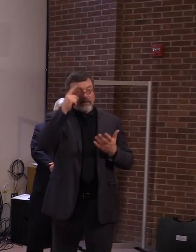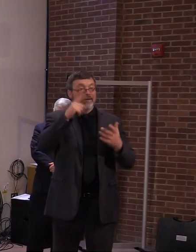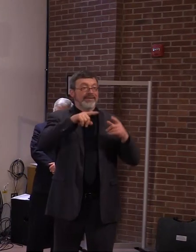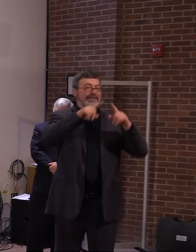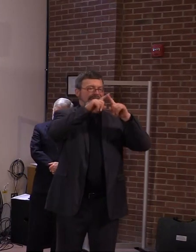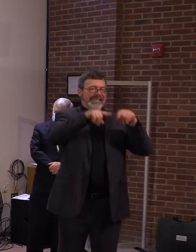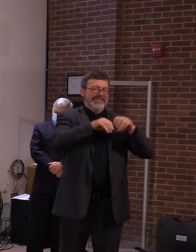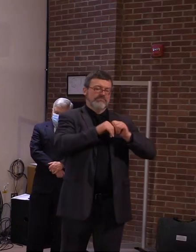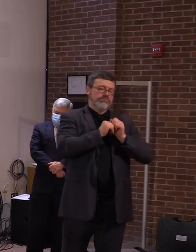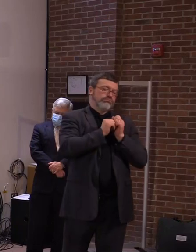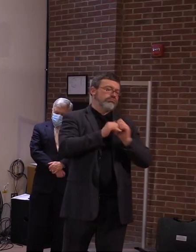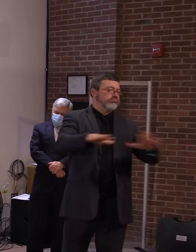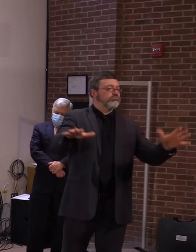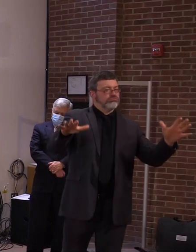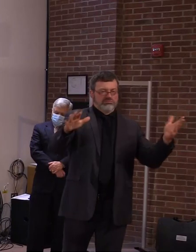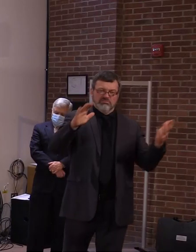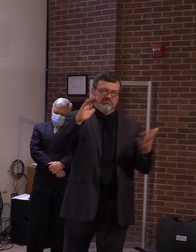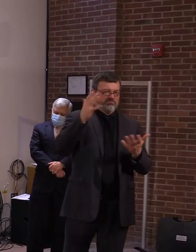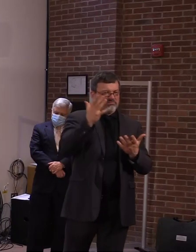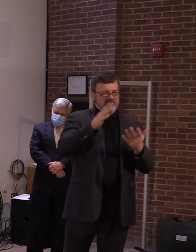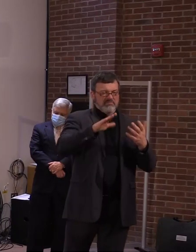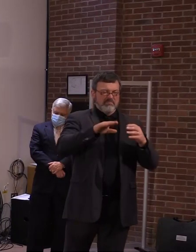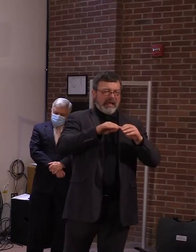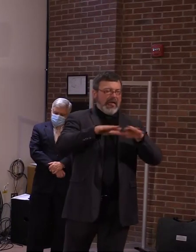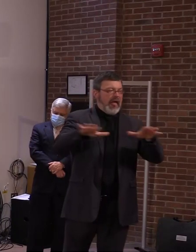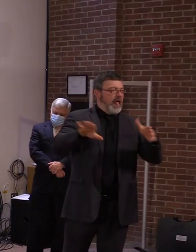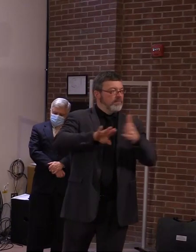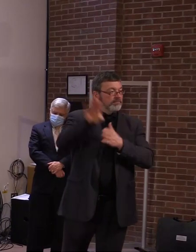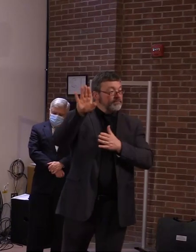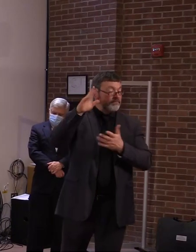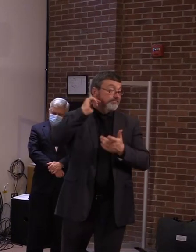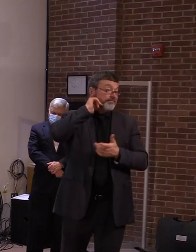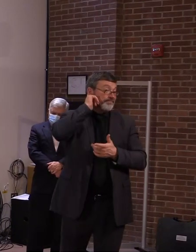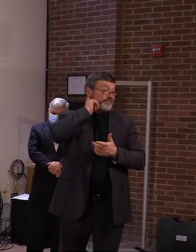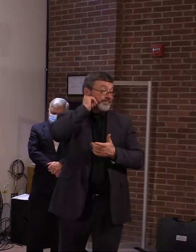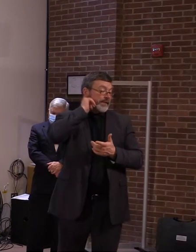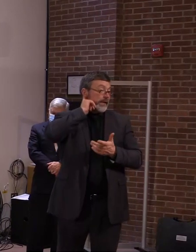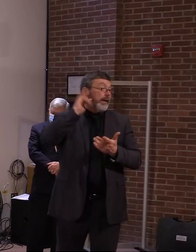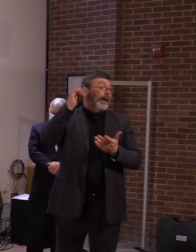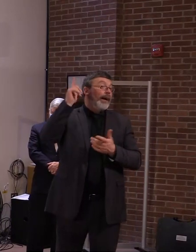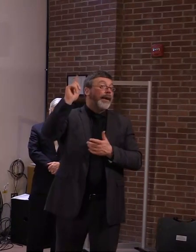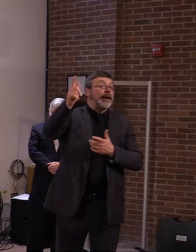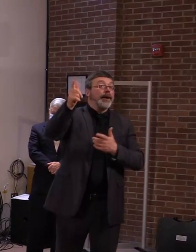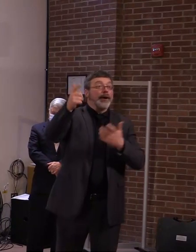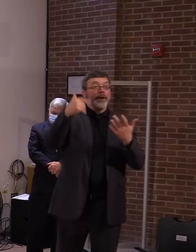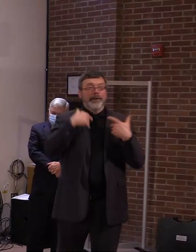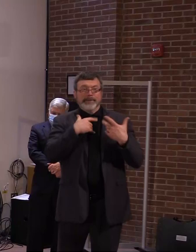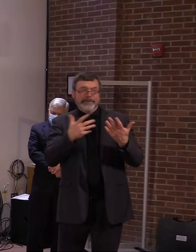realize that's here, no matter what happens with Omicron over the ensuing weeks.